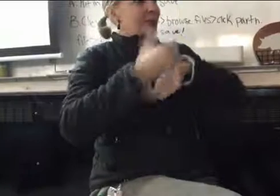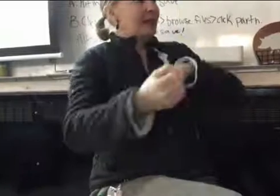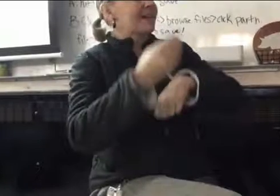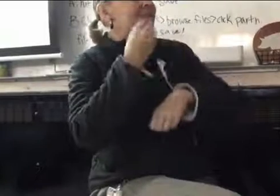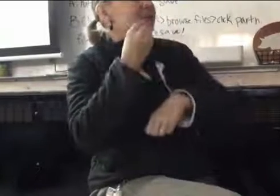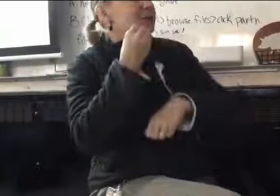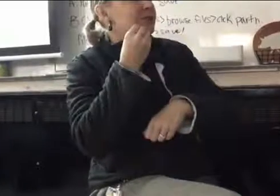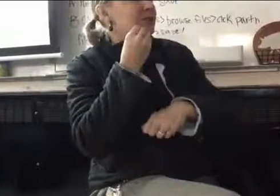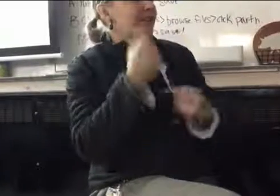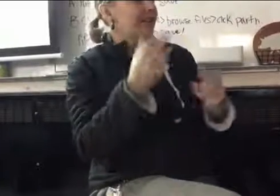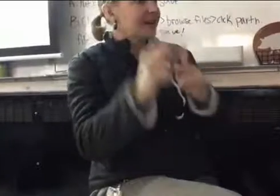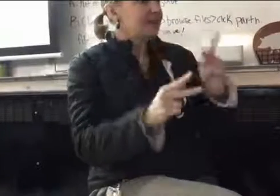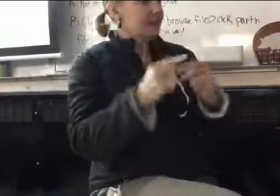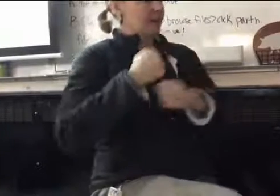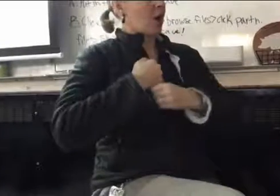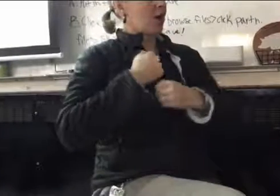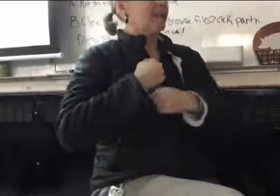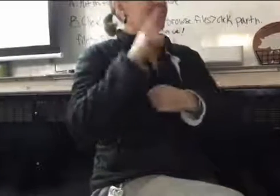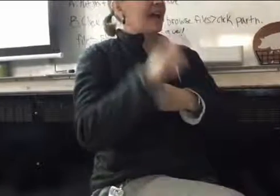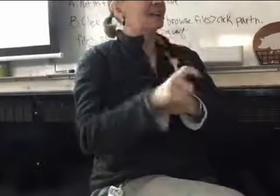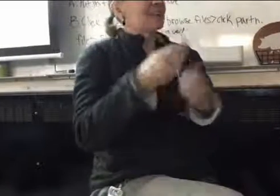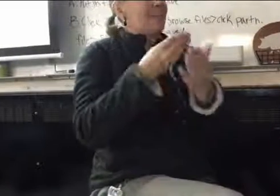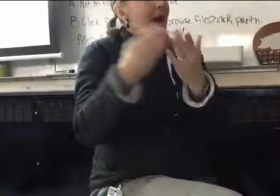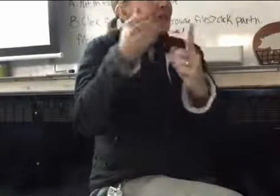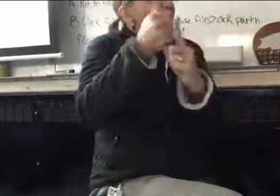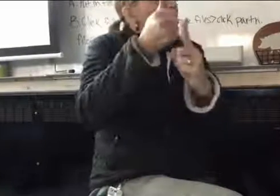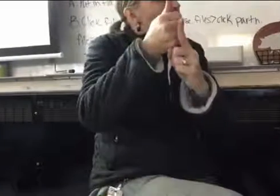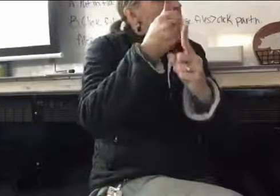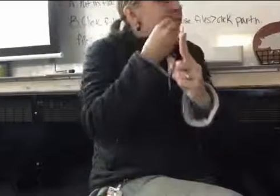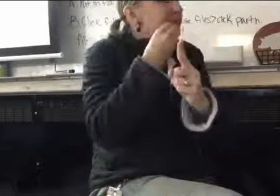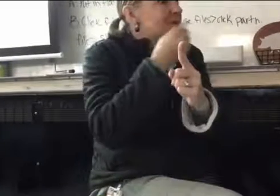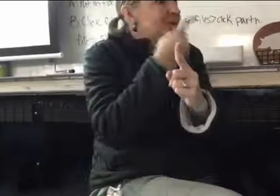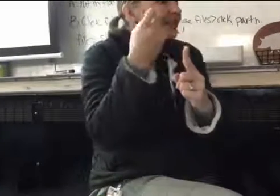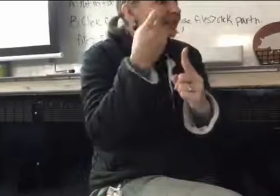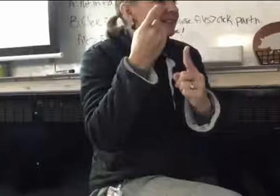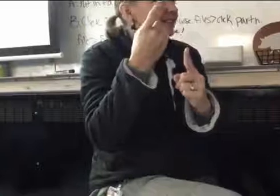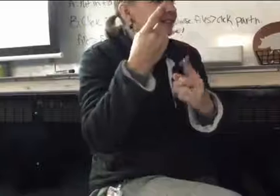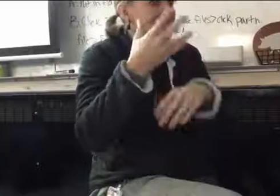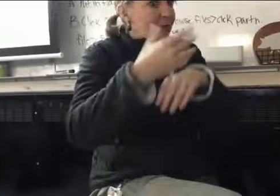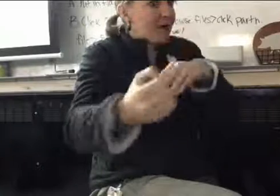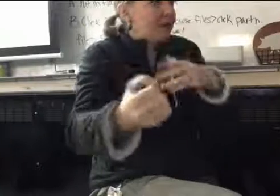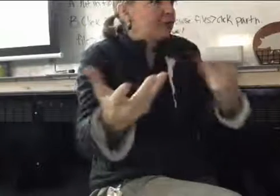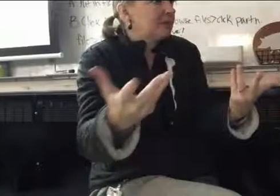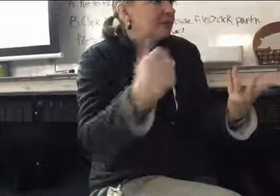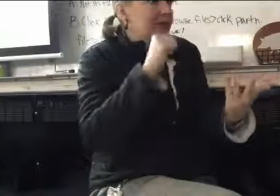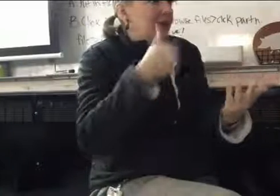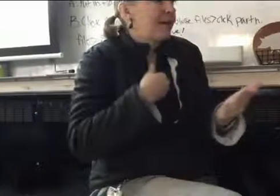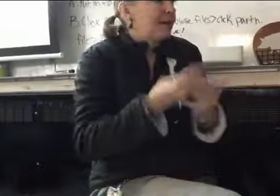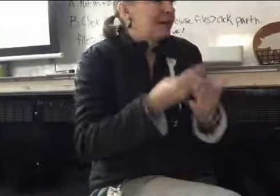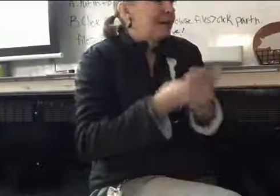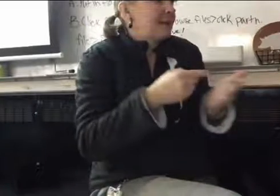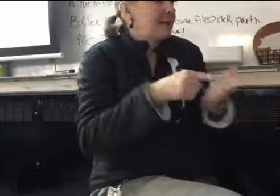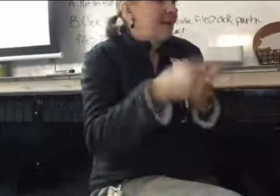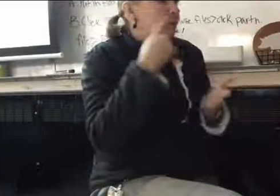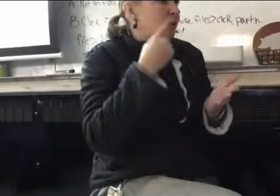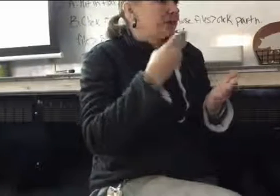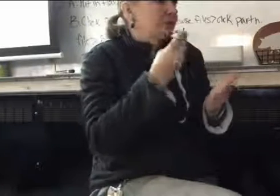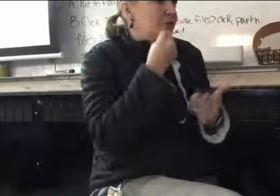food. A lot of the people in the army had to start bringing in and buying their own food because the Confederate army ran out. So they didn't have the money to pay for